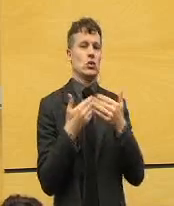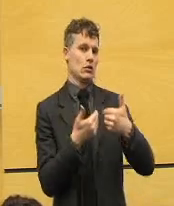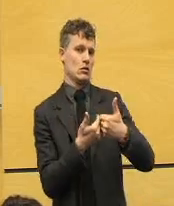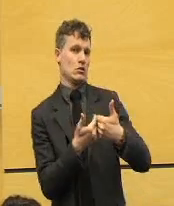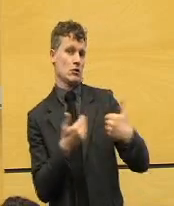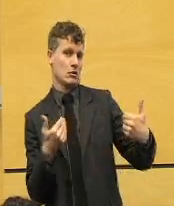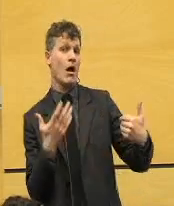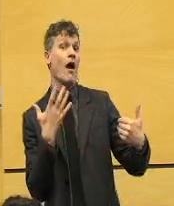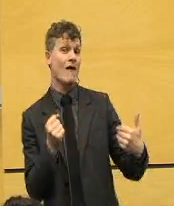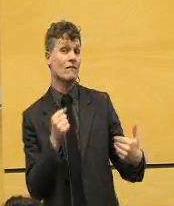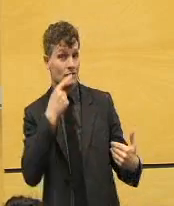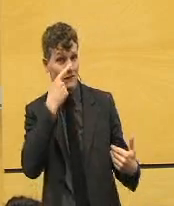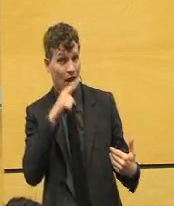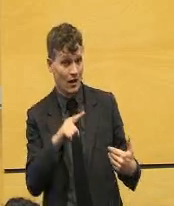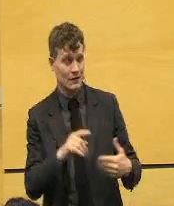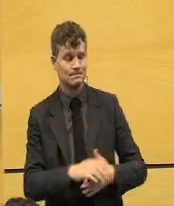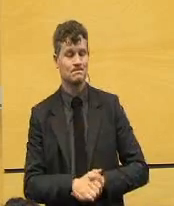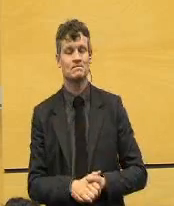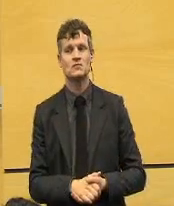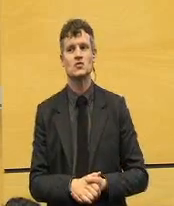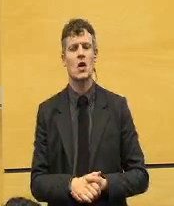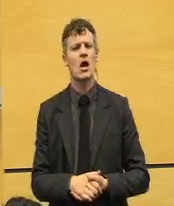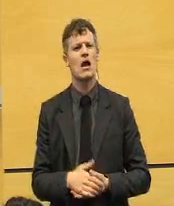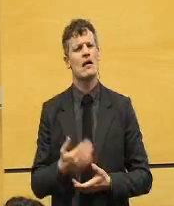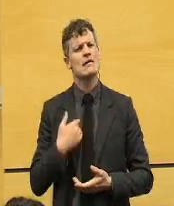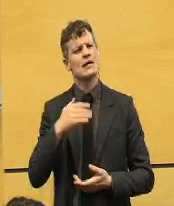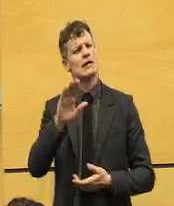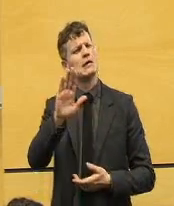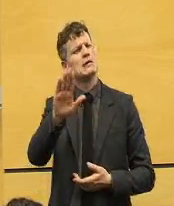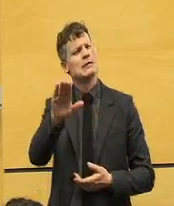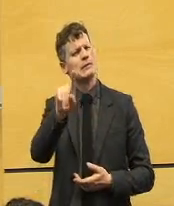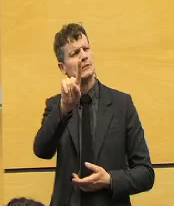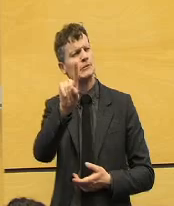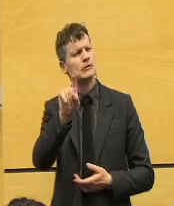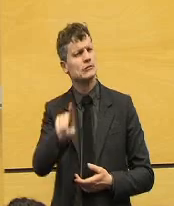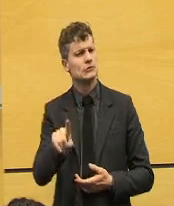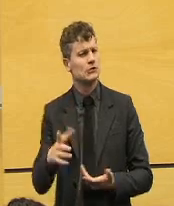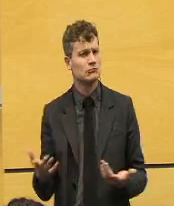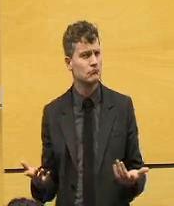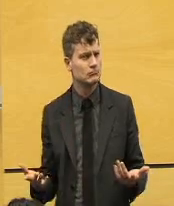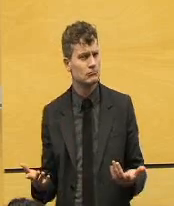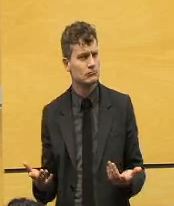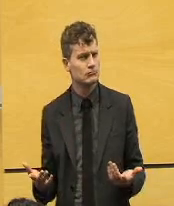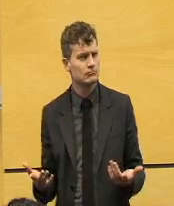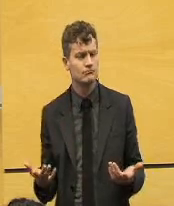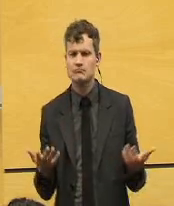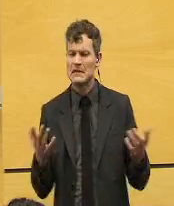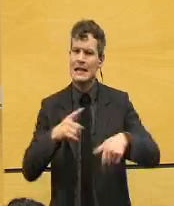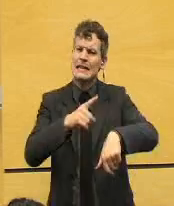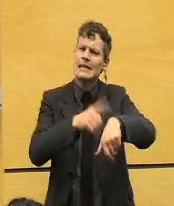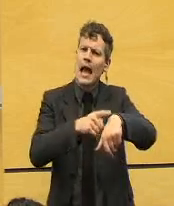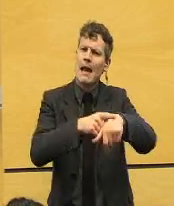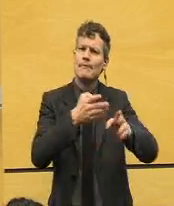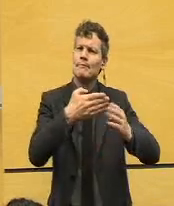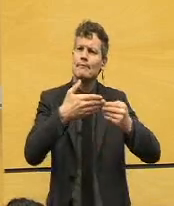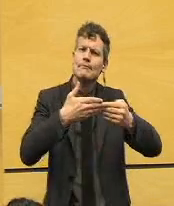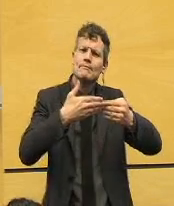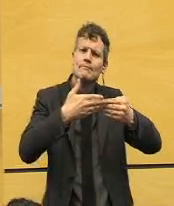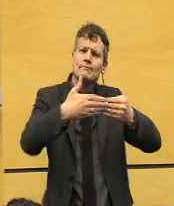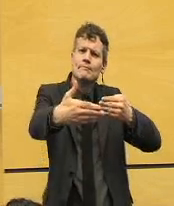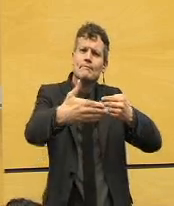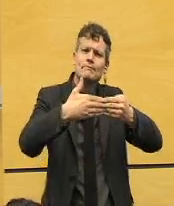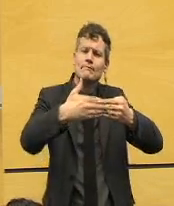still exist. So my question is that, do you have any time framework for shifting